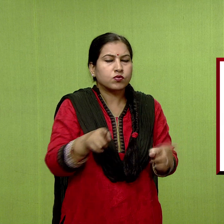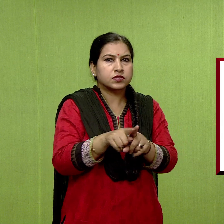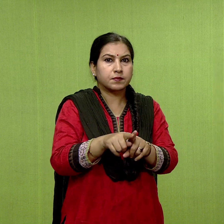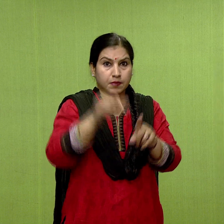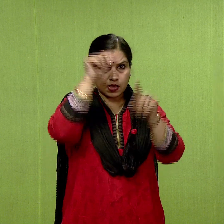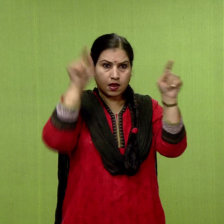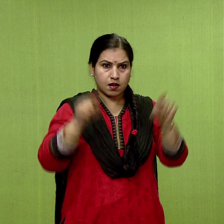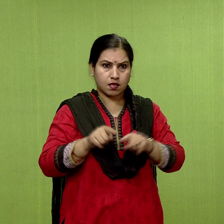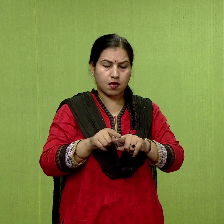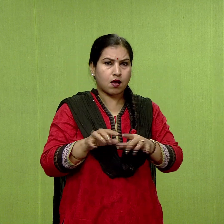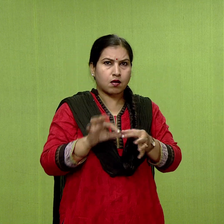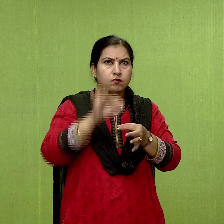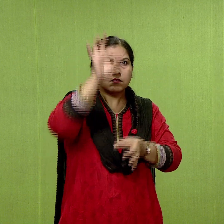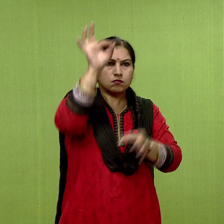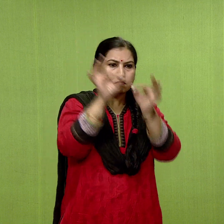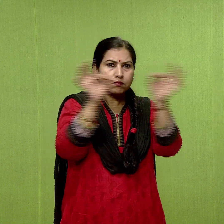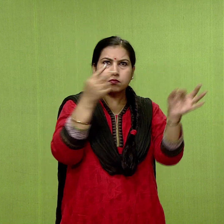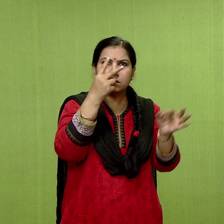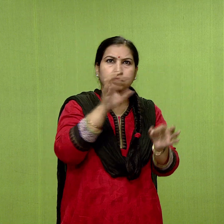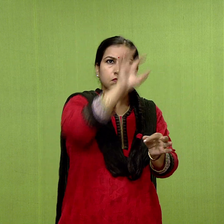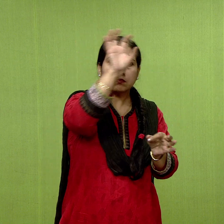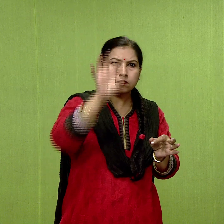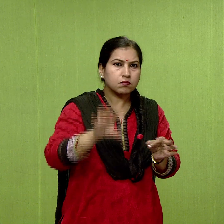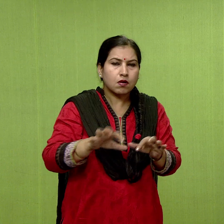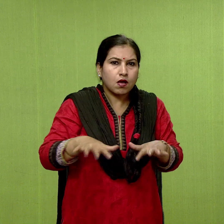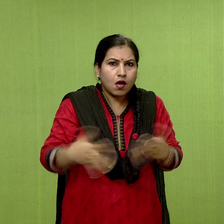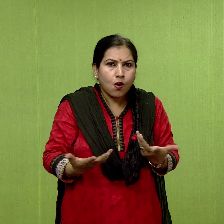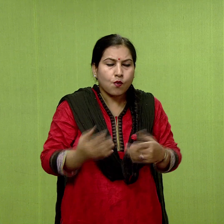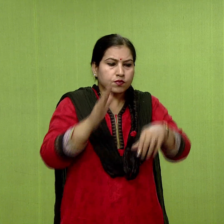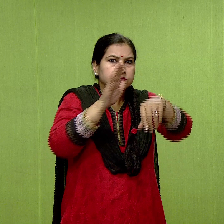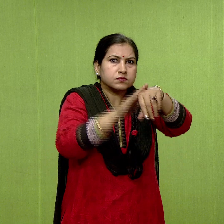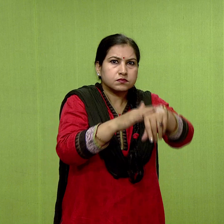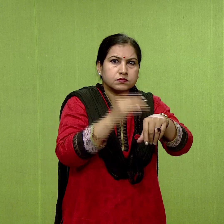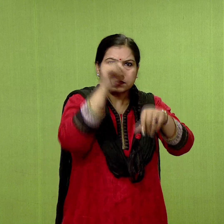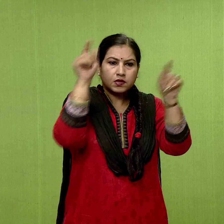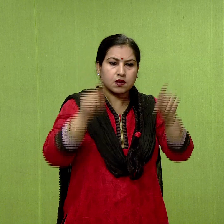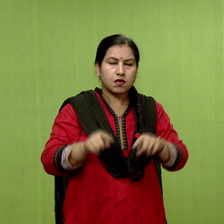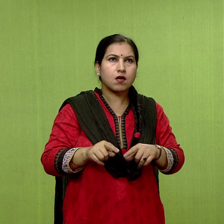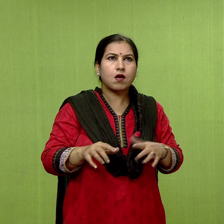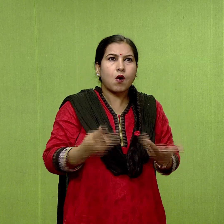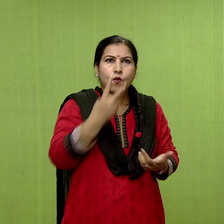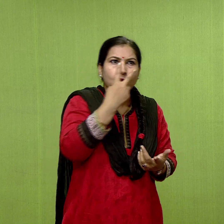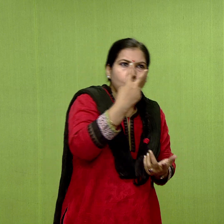physiography. It means the study of physical characteristics.